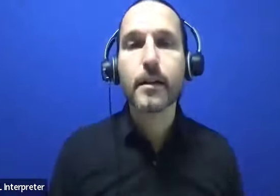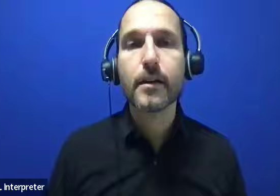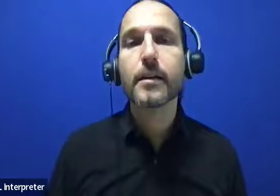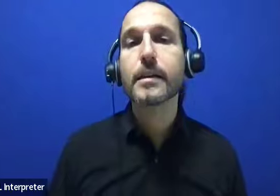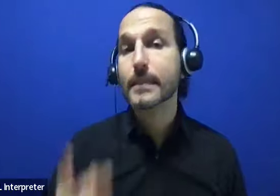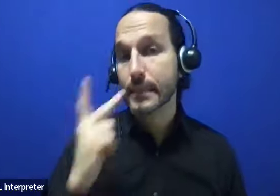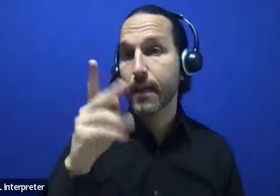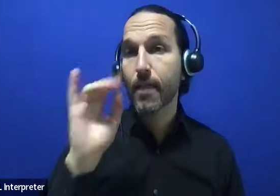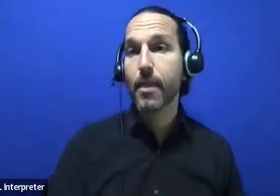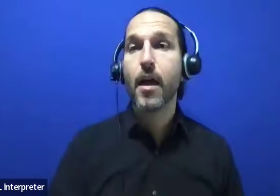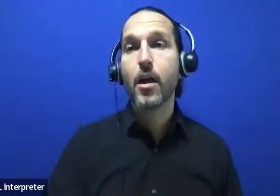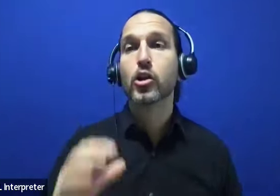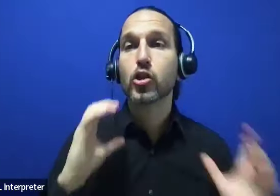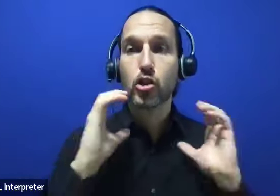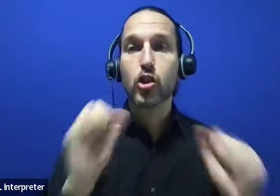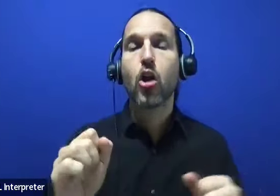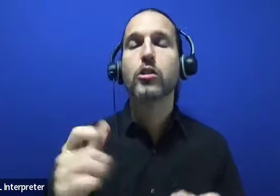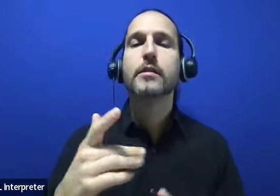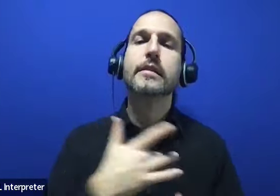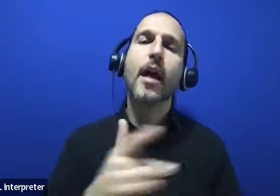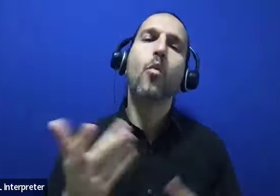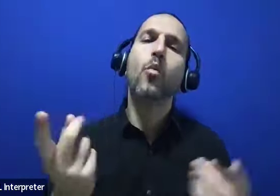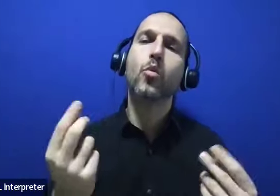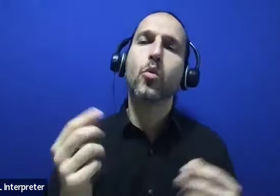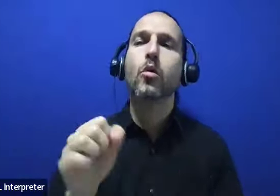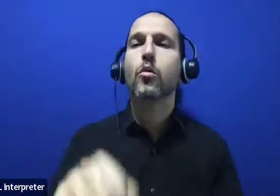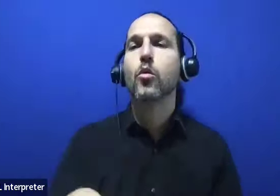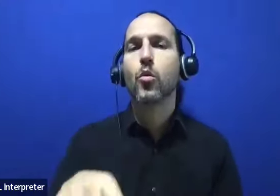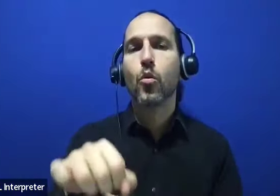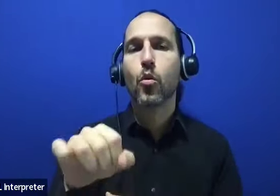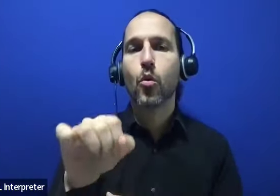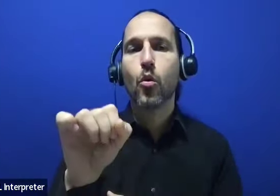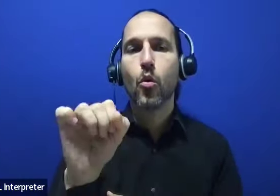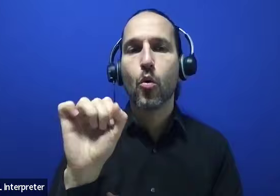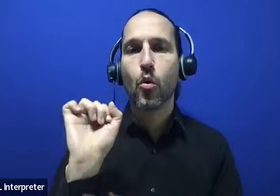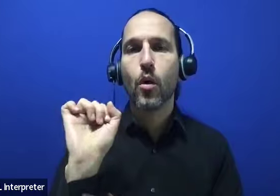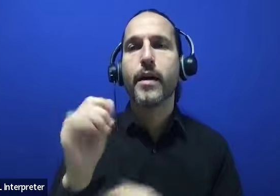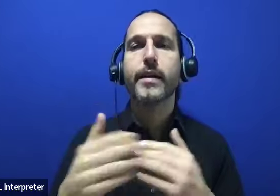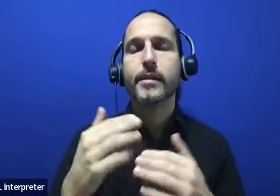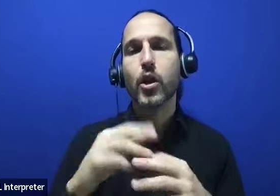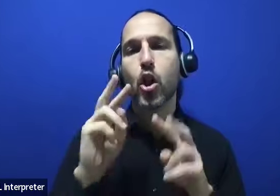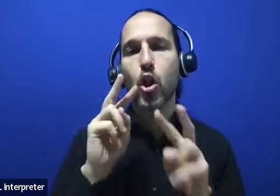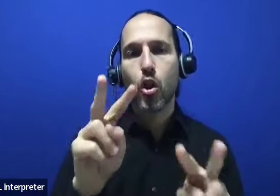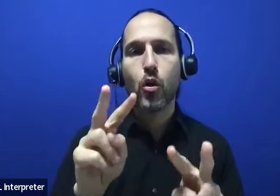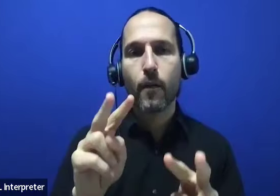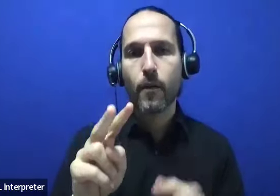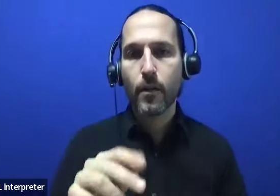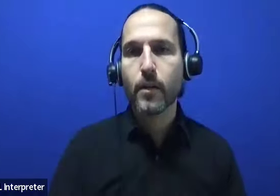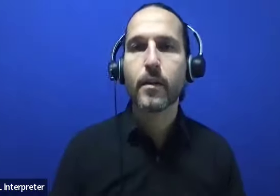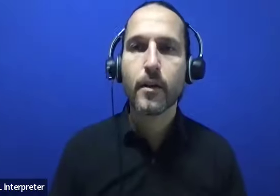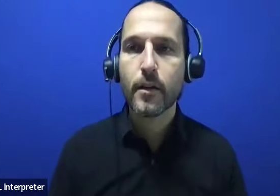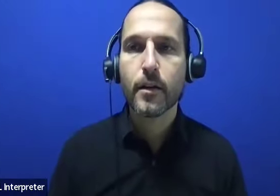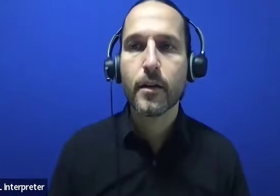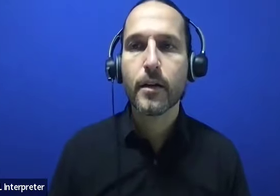with charge tip their head back a little bit. Because my head is tipped back, I can look straight forward. When my head is